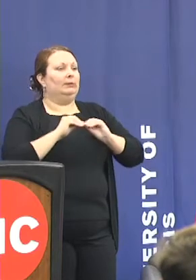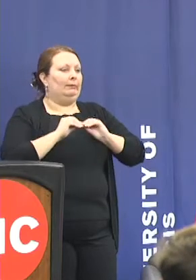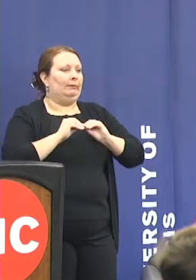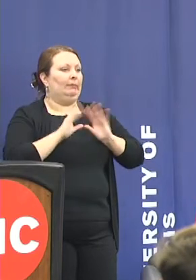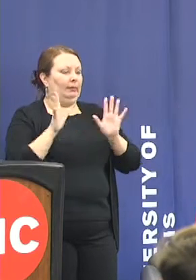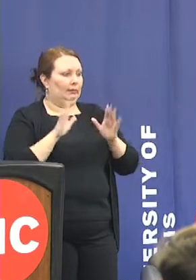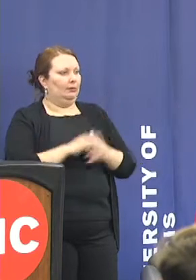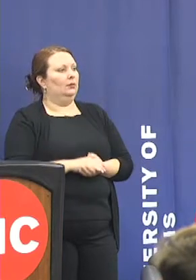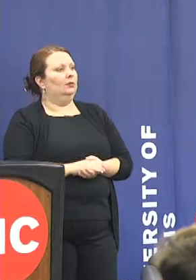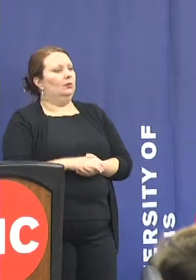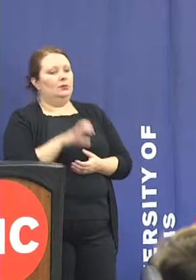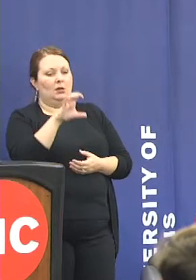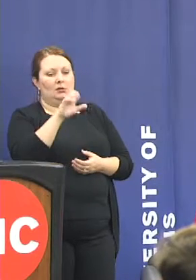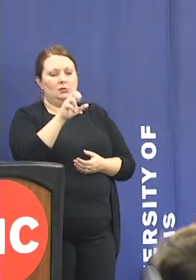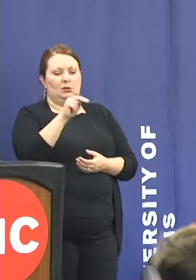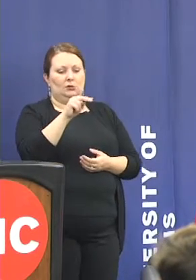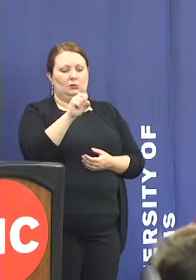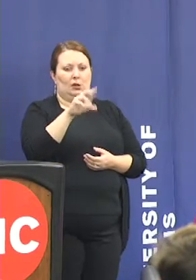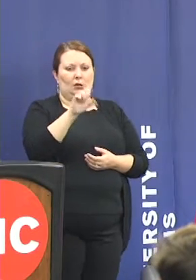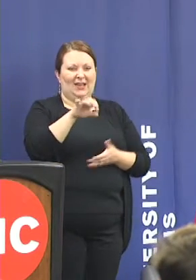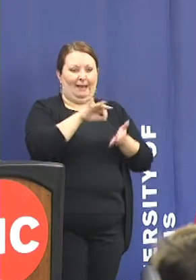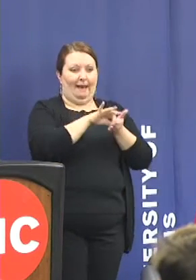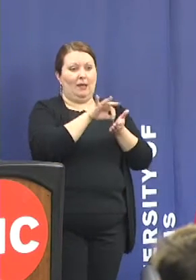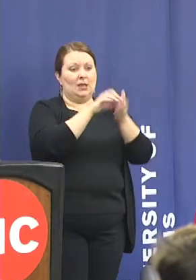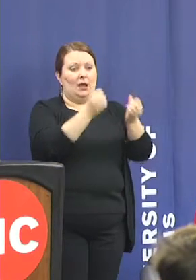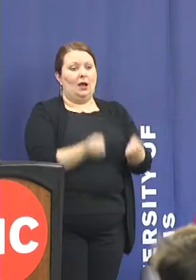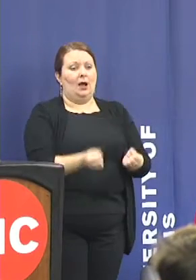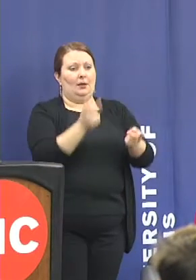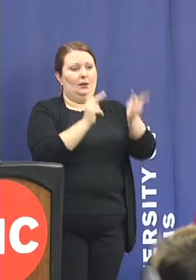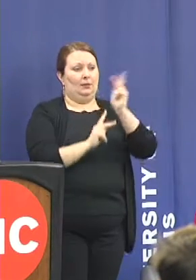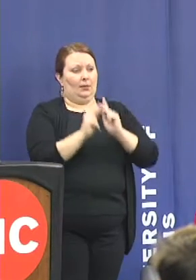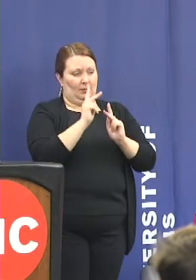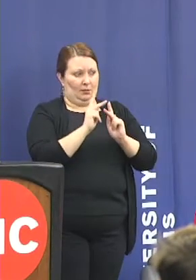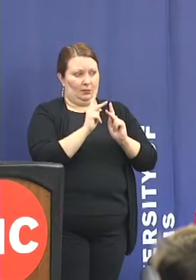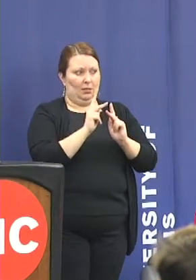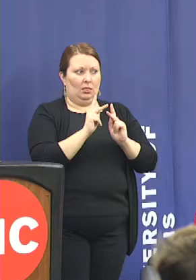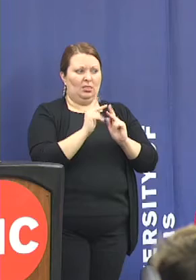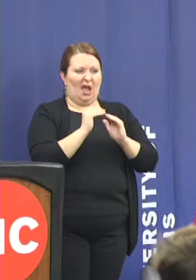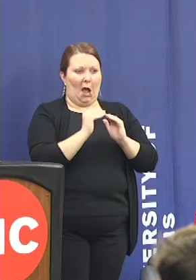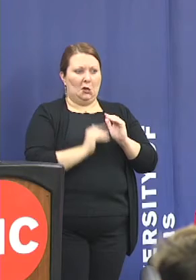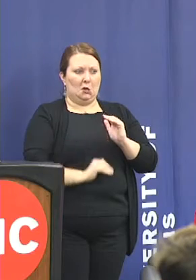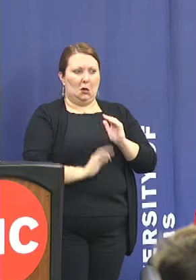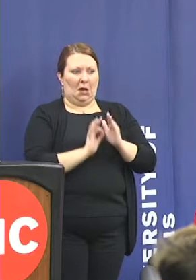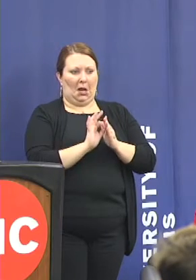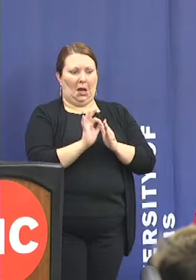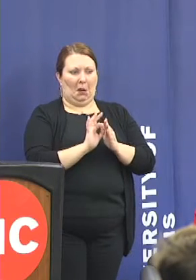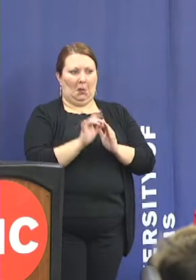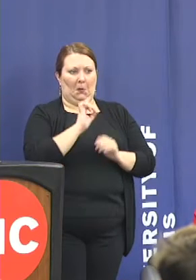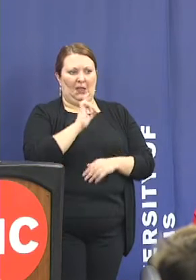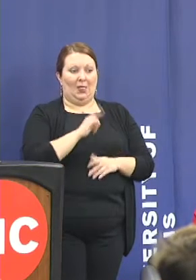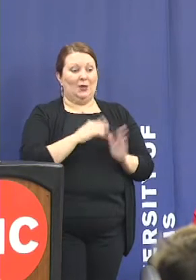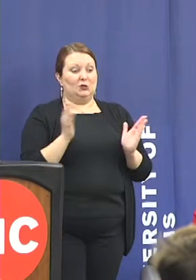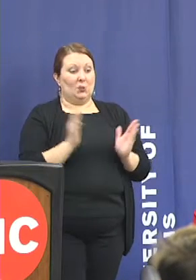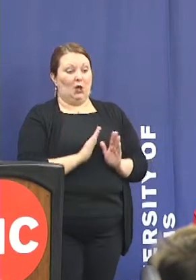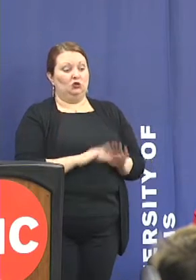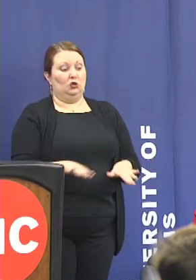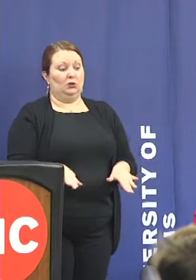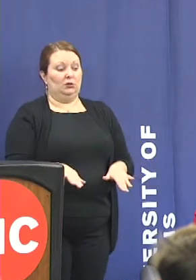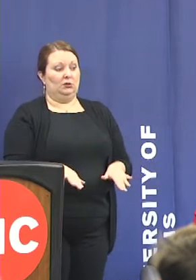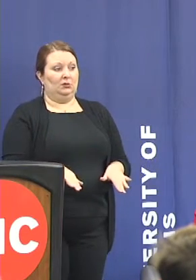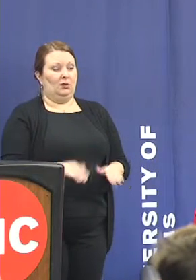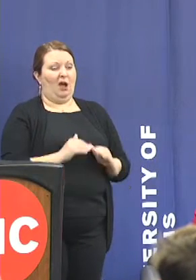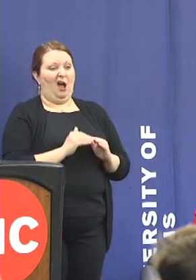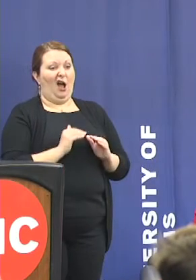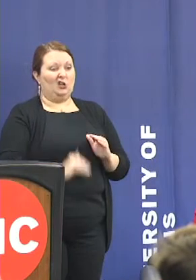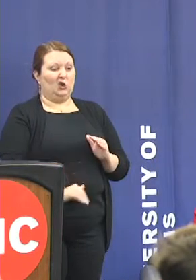multiple times. So the census not only counts the number of people, so undercount is real. The idea that small children are being